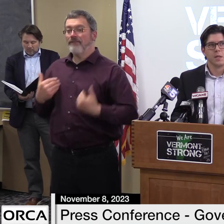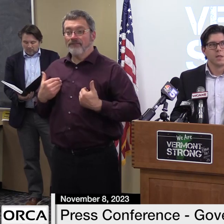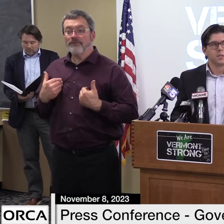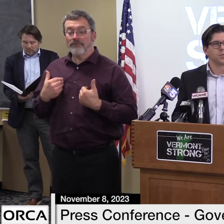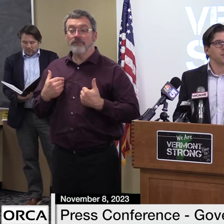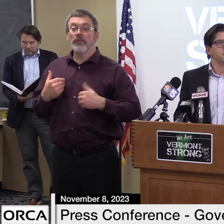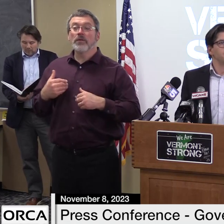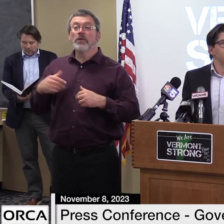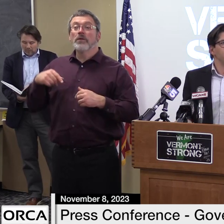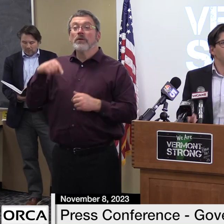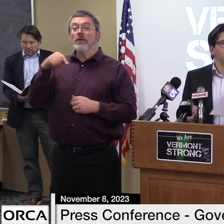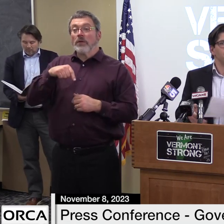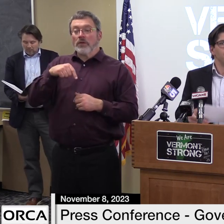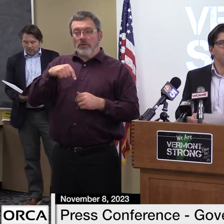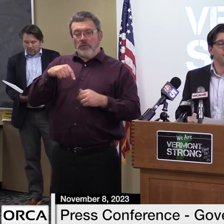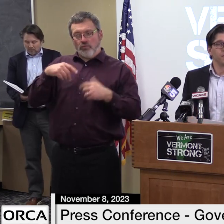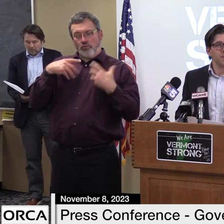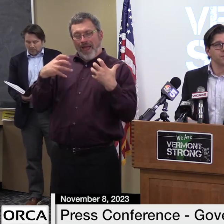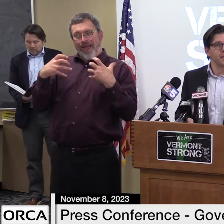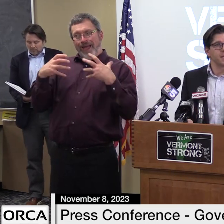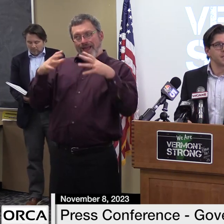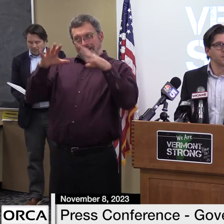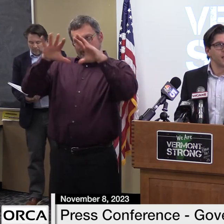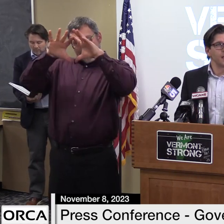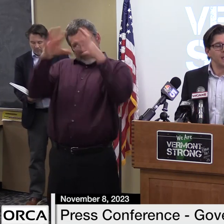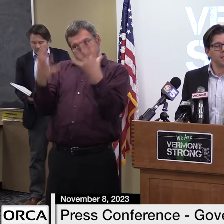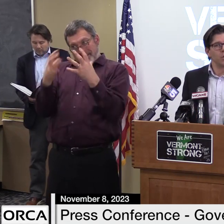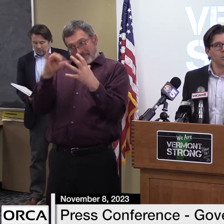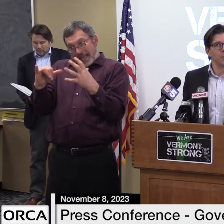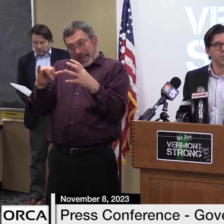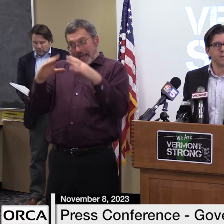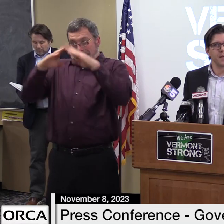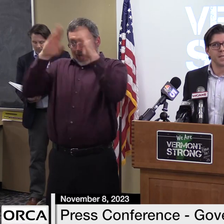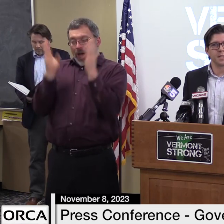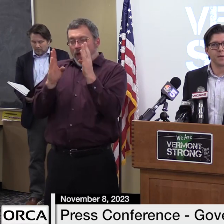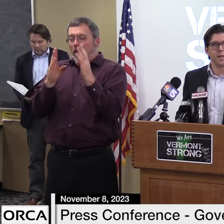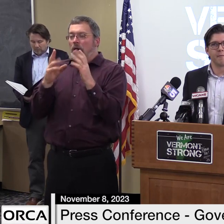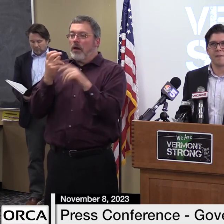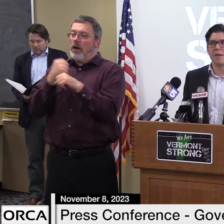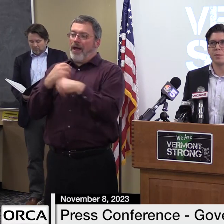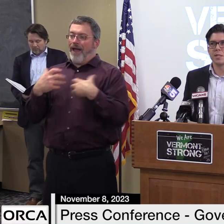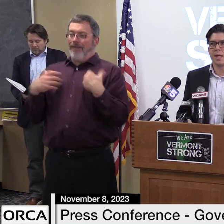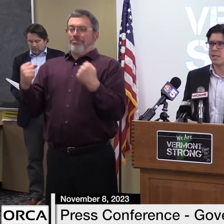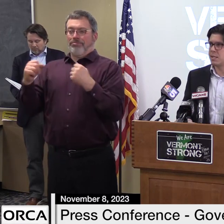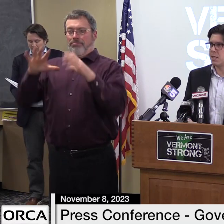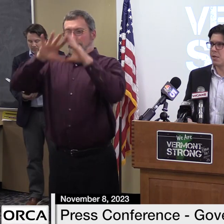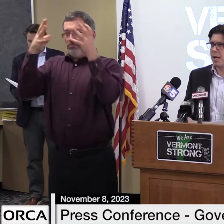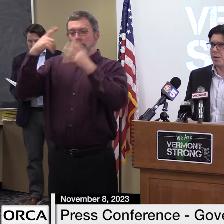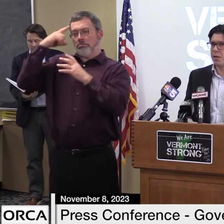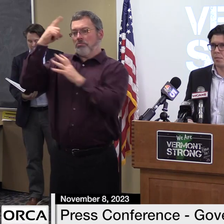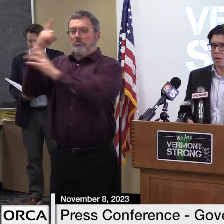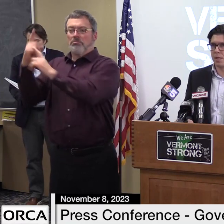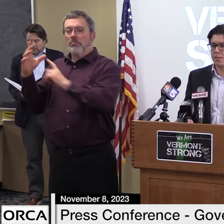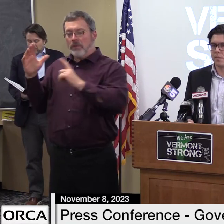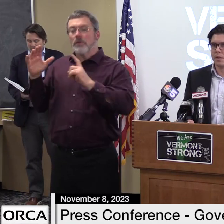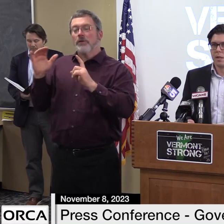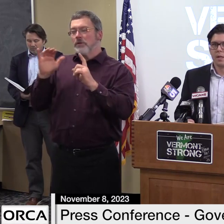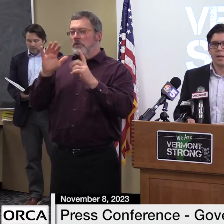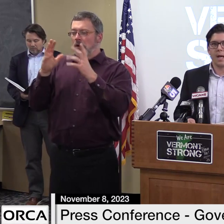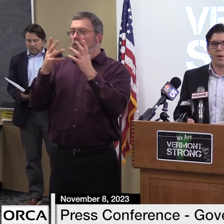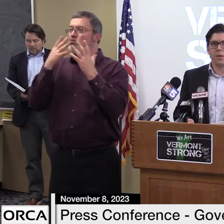market. So generally speaking, a rental vacancy rate and a home ownership vacancy rate of 5% is considered a healthy